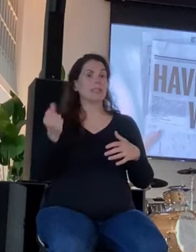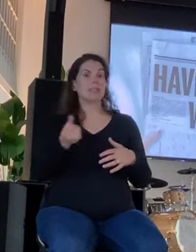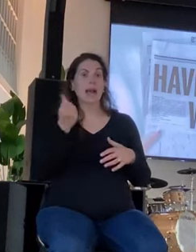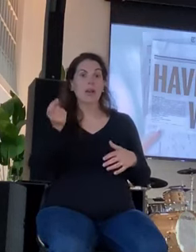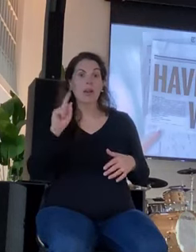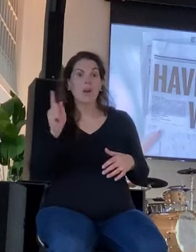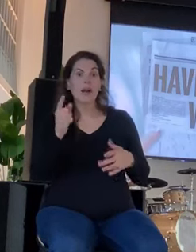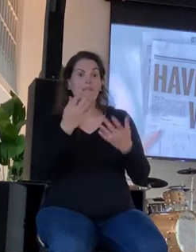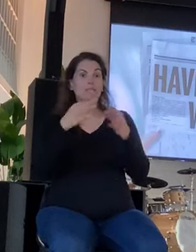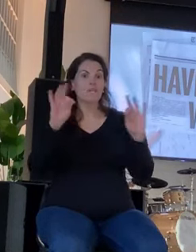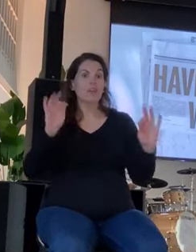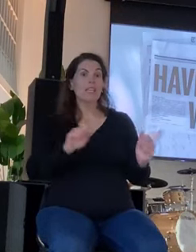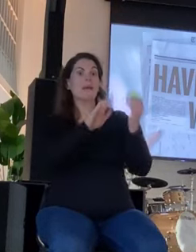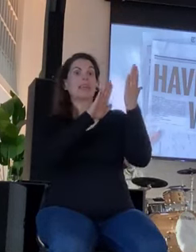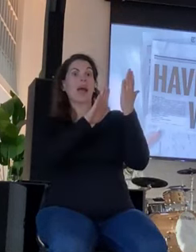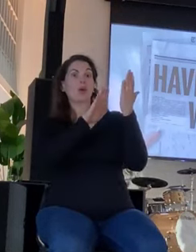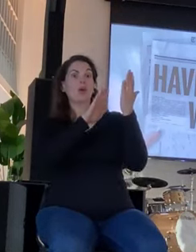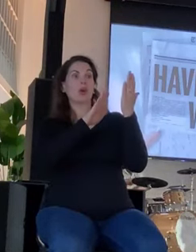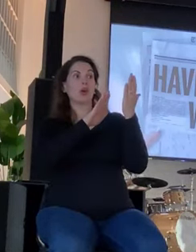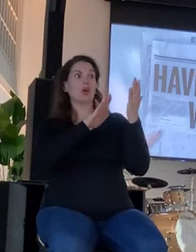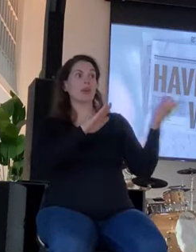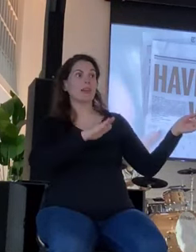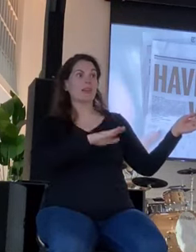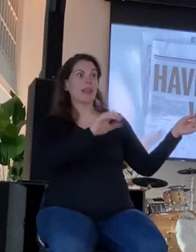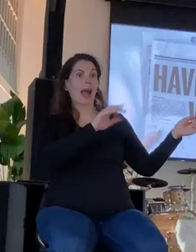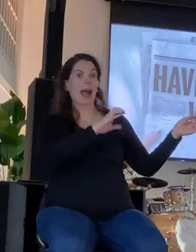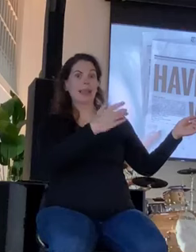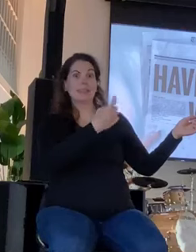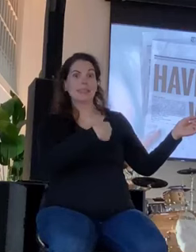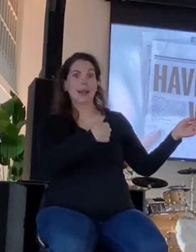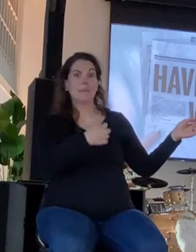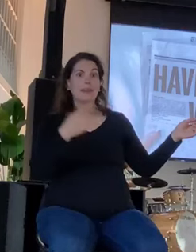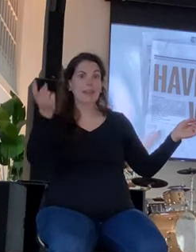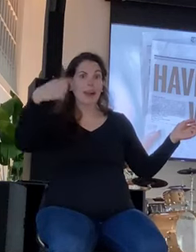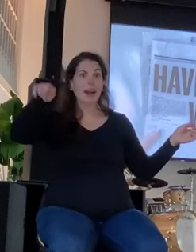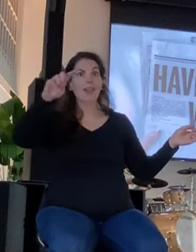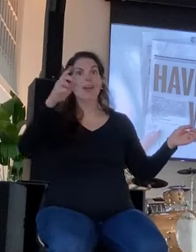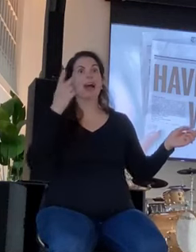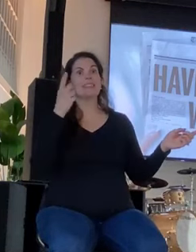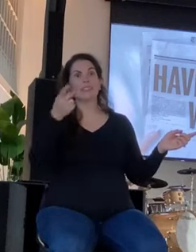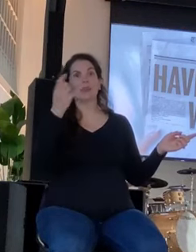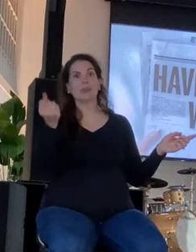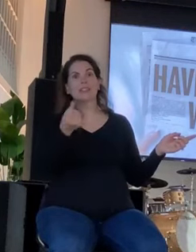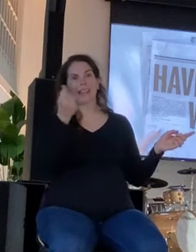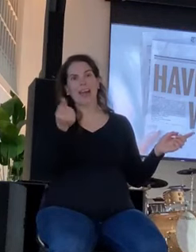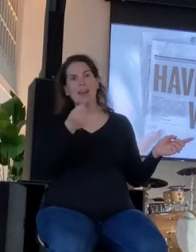Where? I'm glad Pastor Allen is coming. Everybody else, awesome.